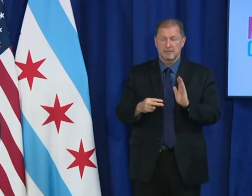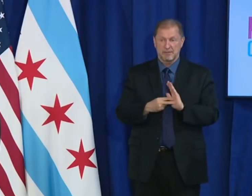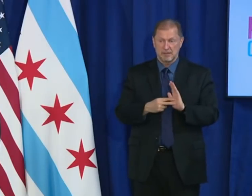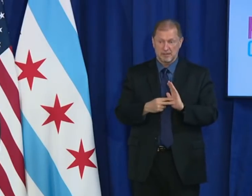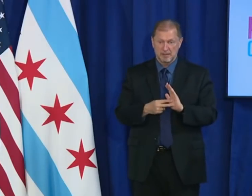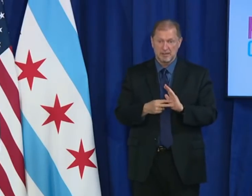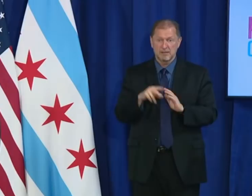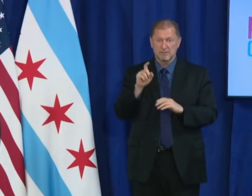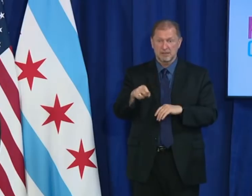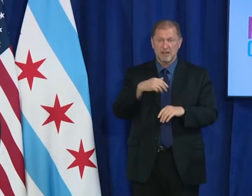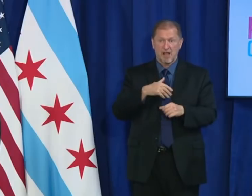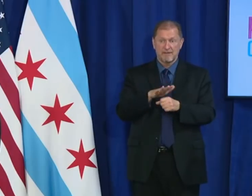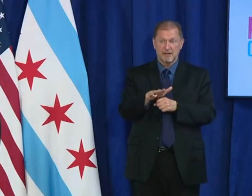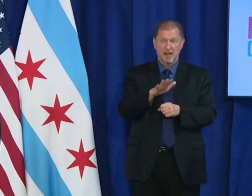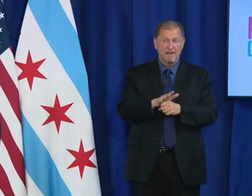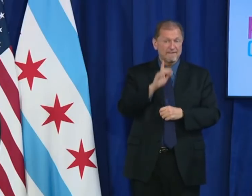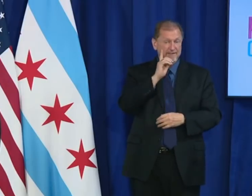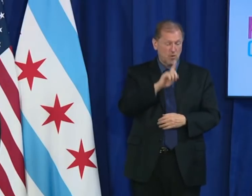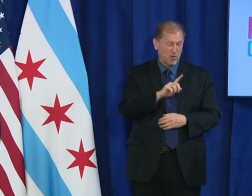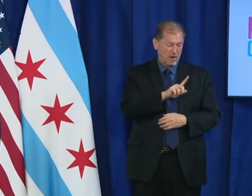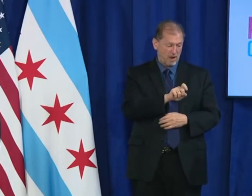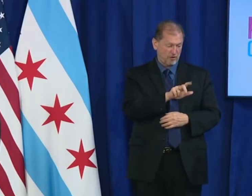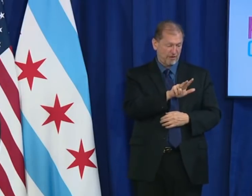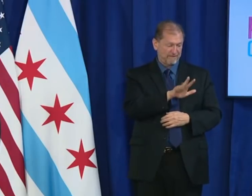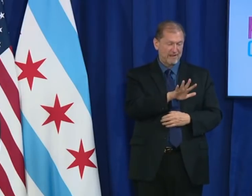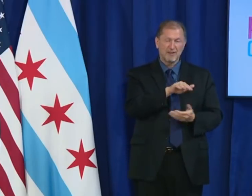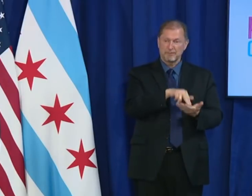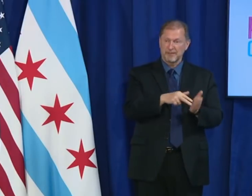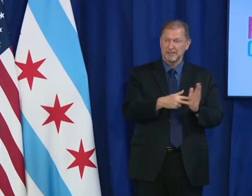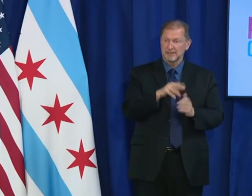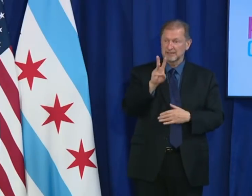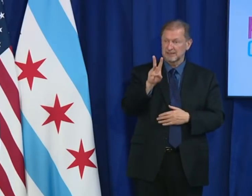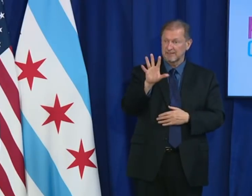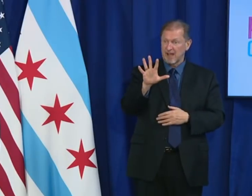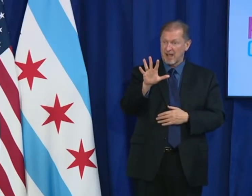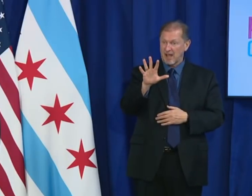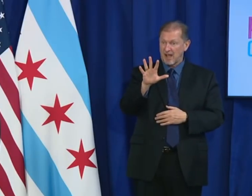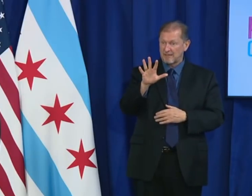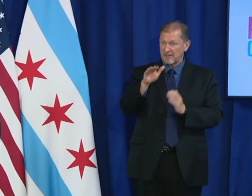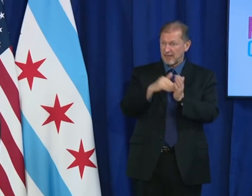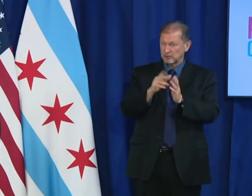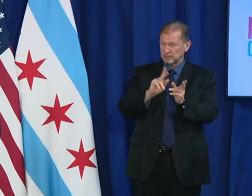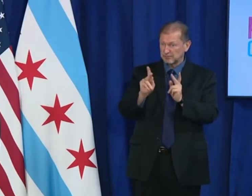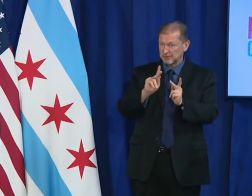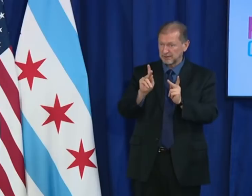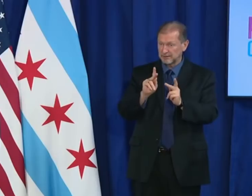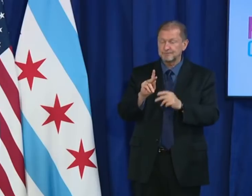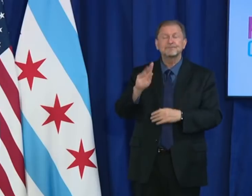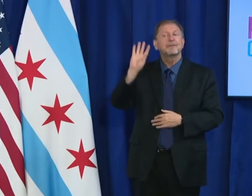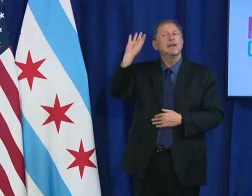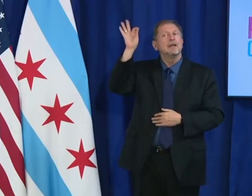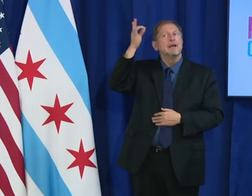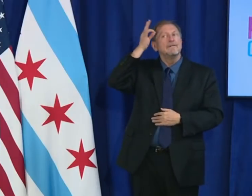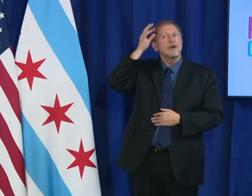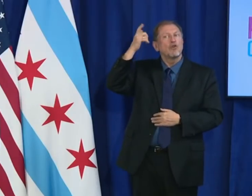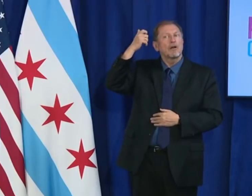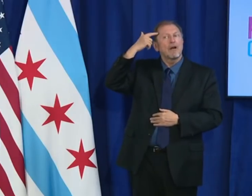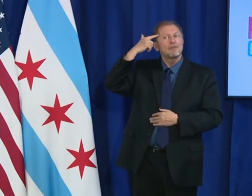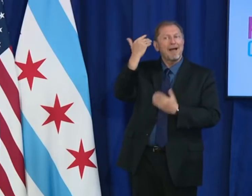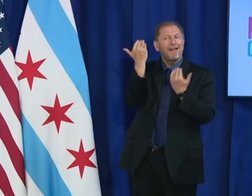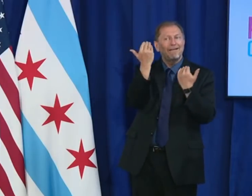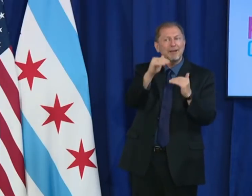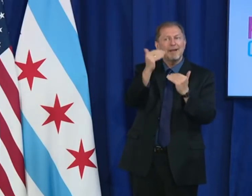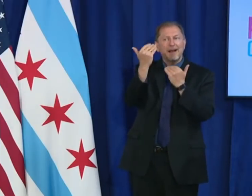Enough doses for 65,000 people. Right. So technically, the federal government is planning to only allocate